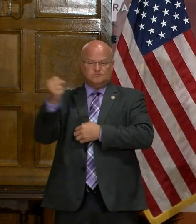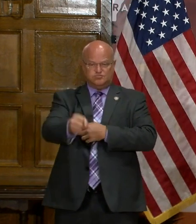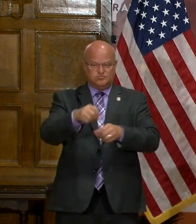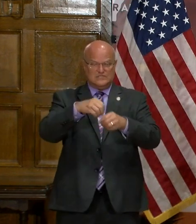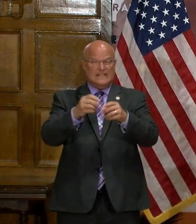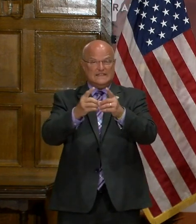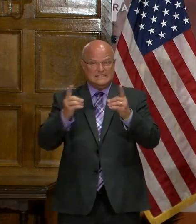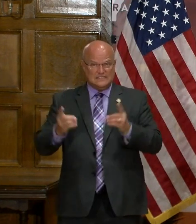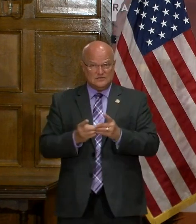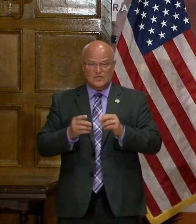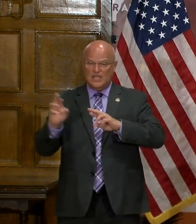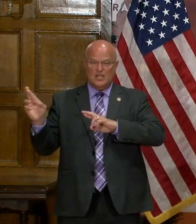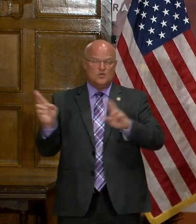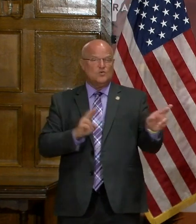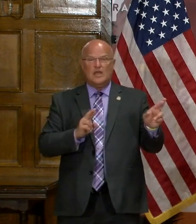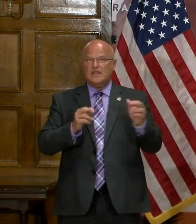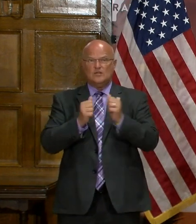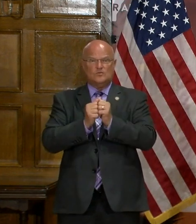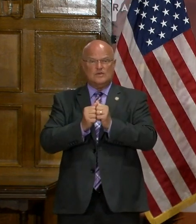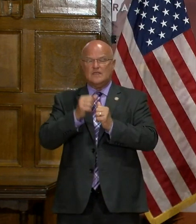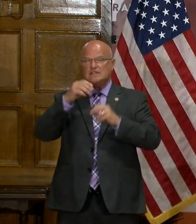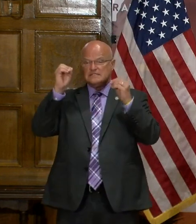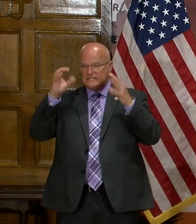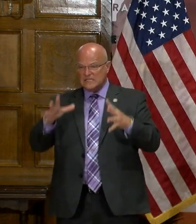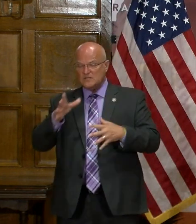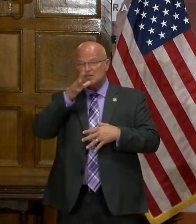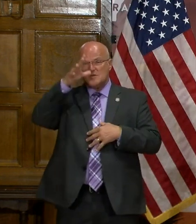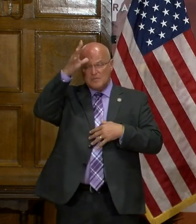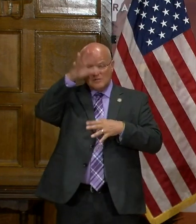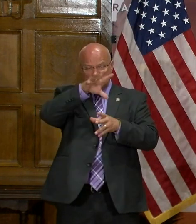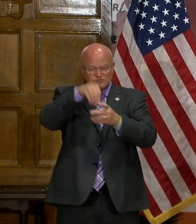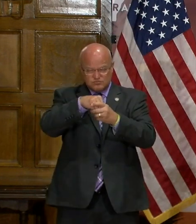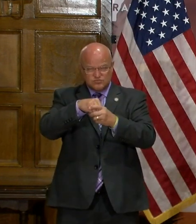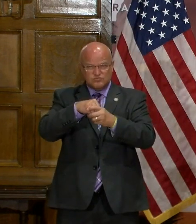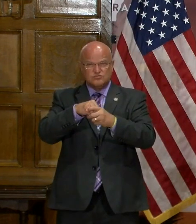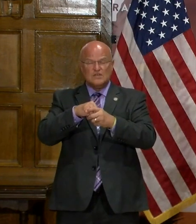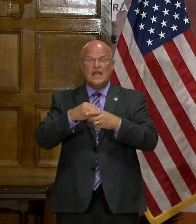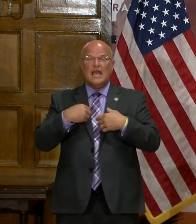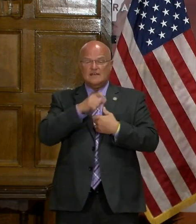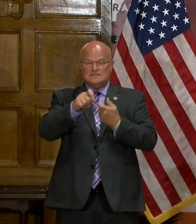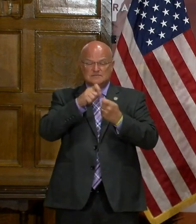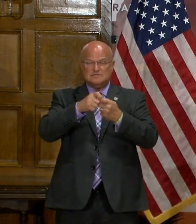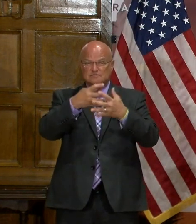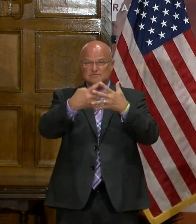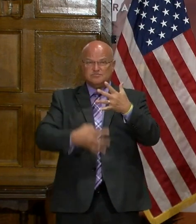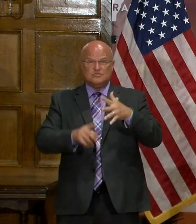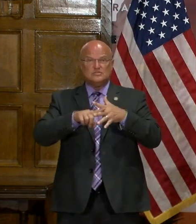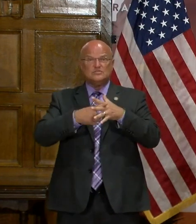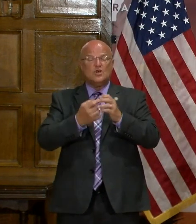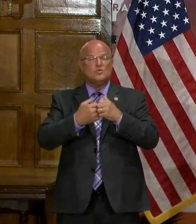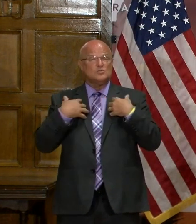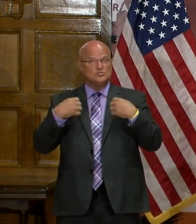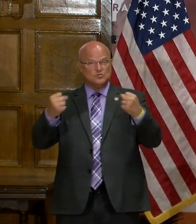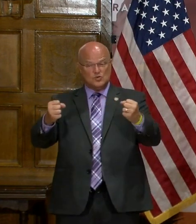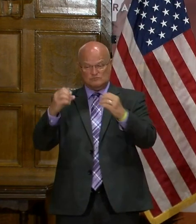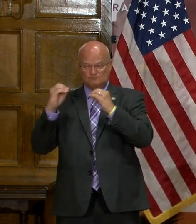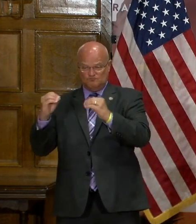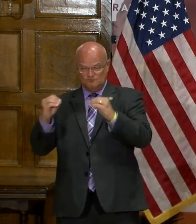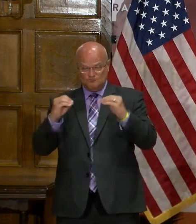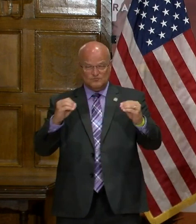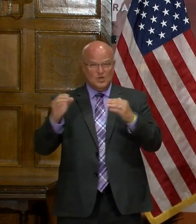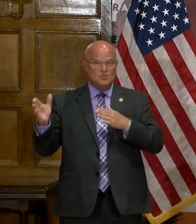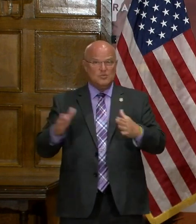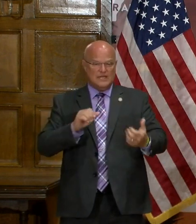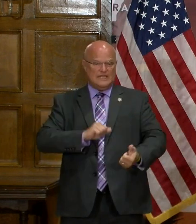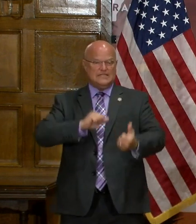other community members. They have 7 very specific actions that they have listed that start with a strong instructional plan